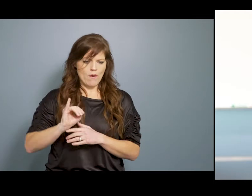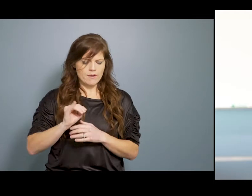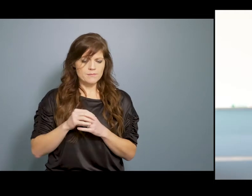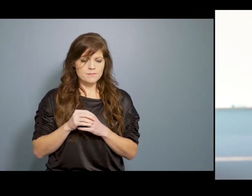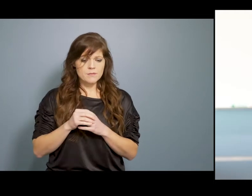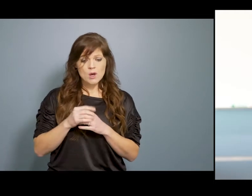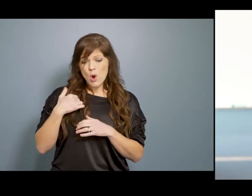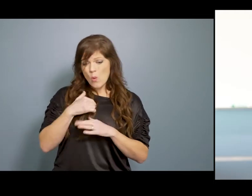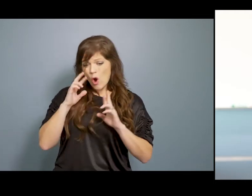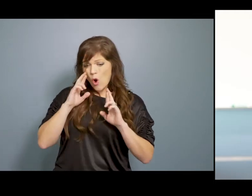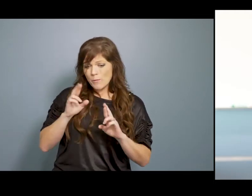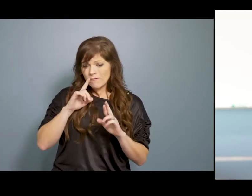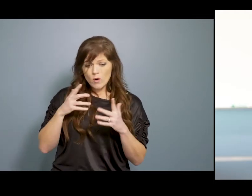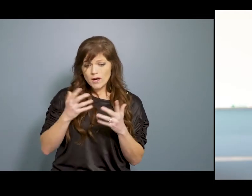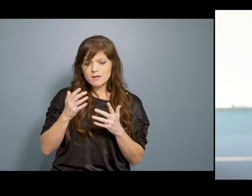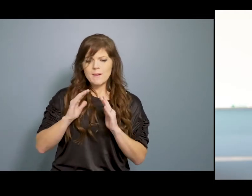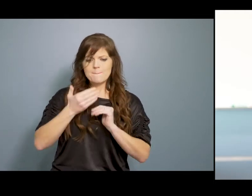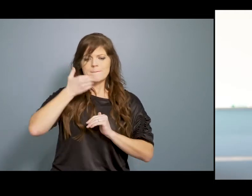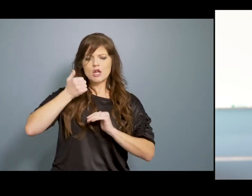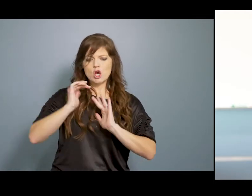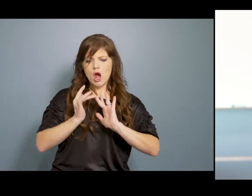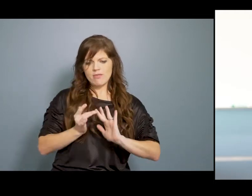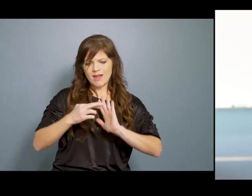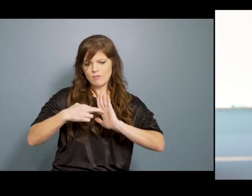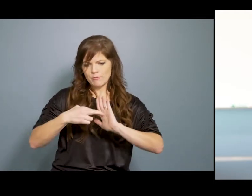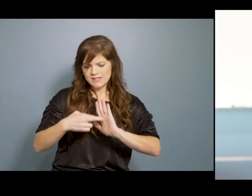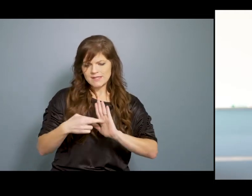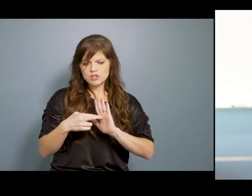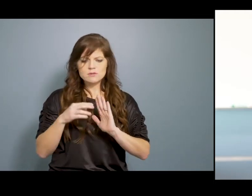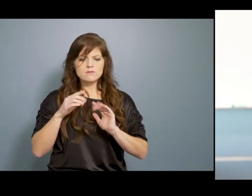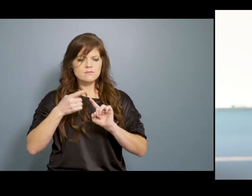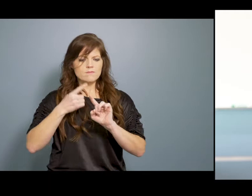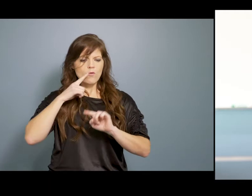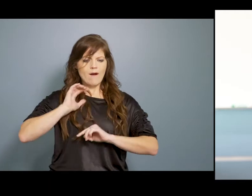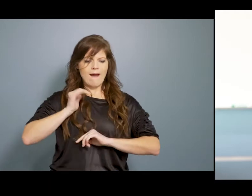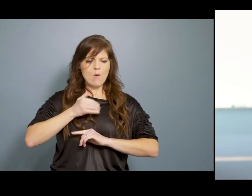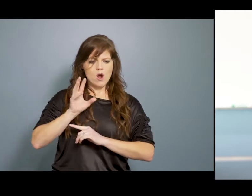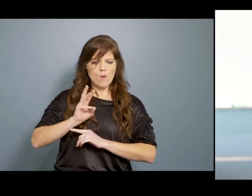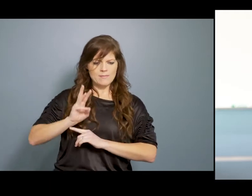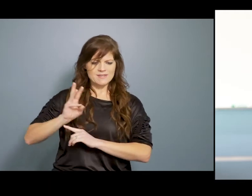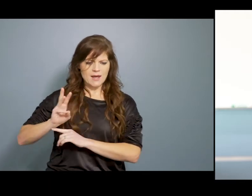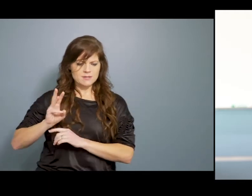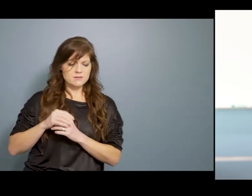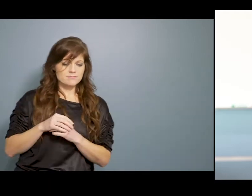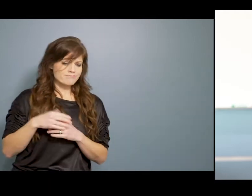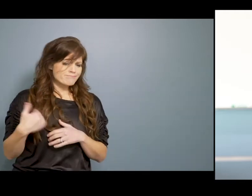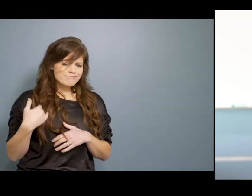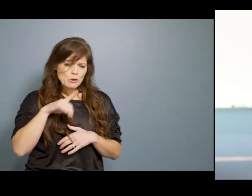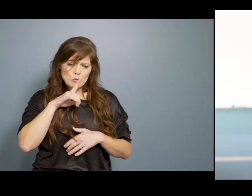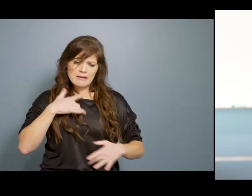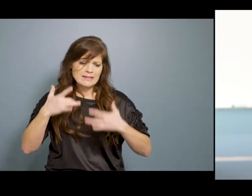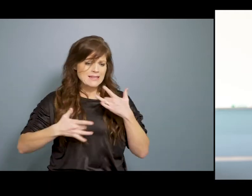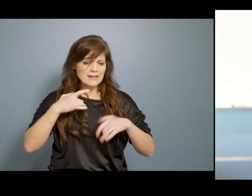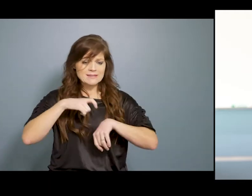online representation via, if that's online and or over the website. exciting time as we have